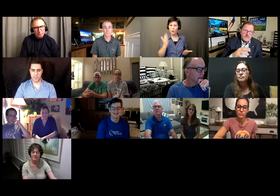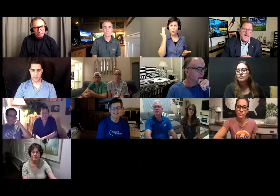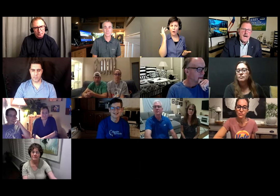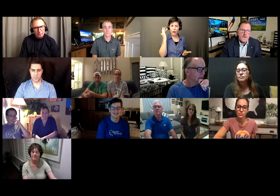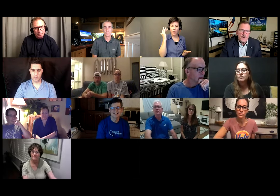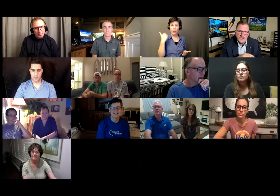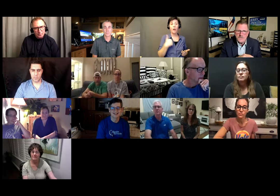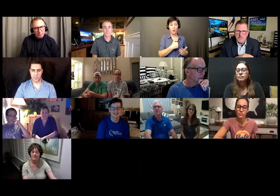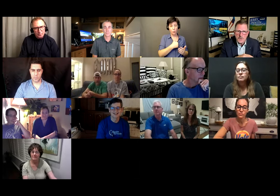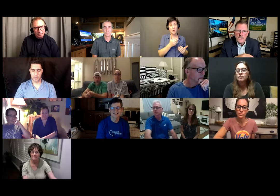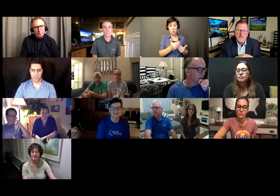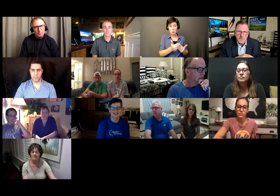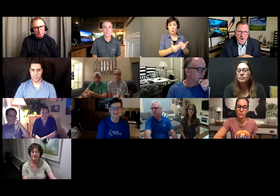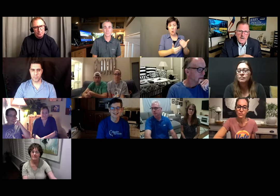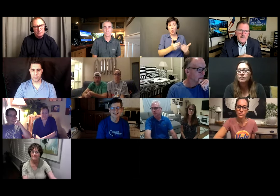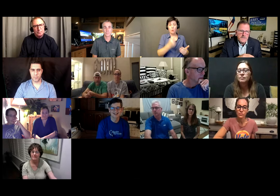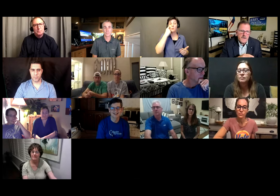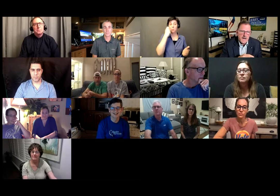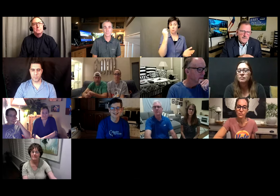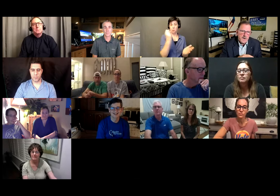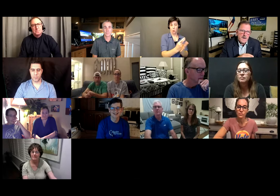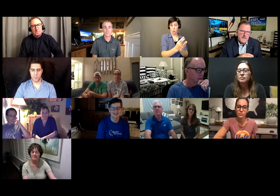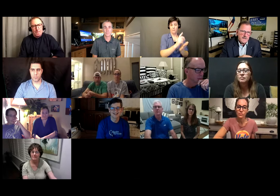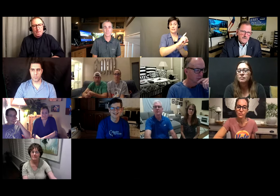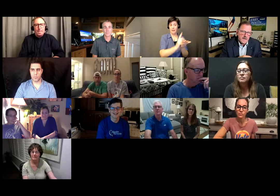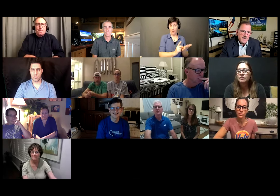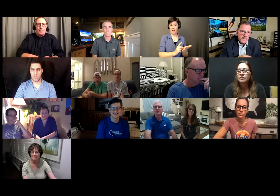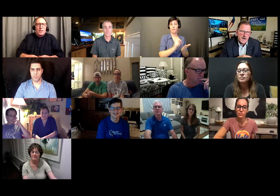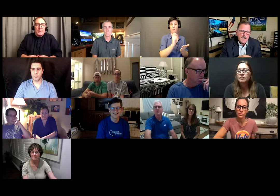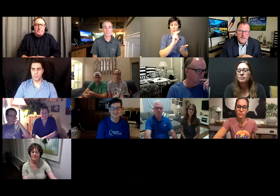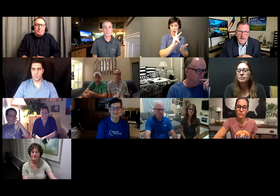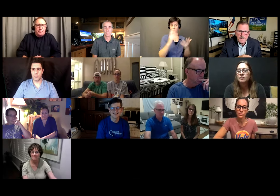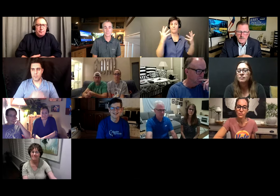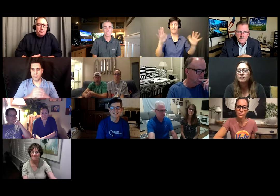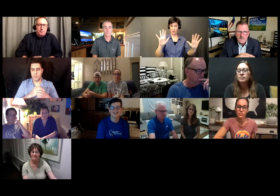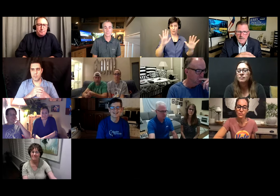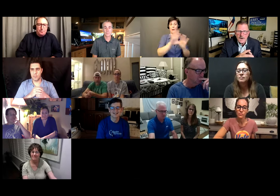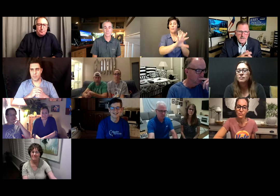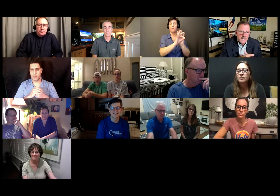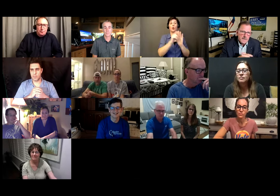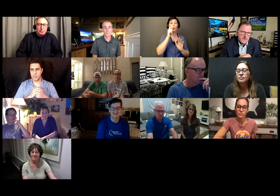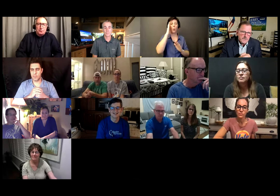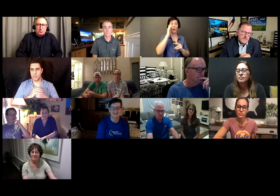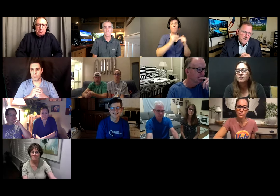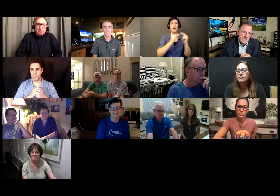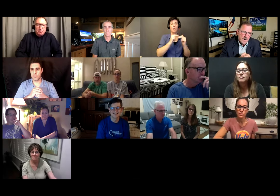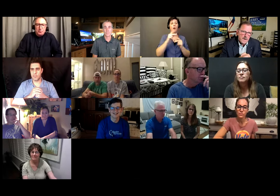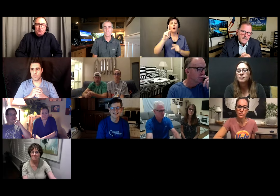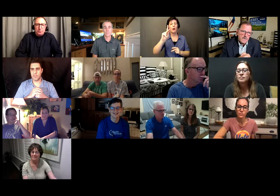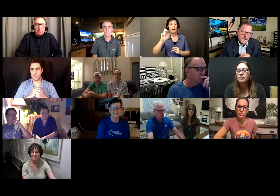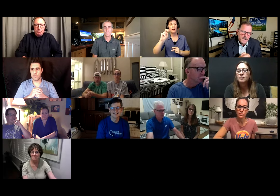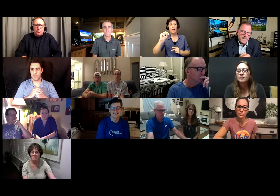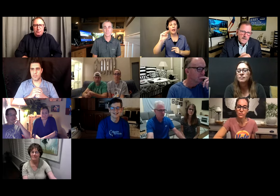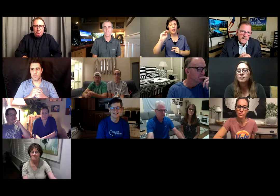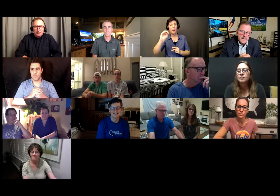it is now, we just approved the park and the design of the park and the designer of the park, and it will happen out at the Ken Mercer Sports Park